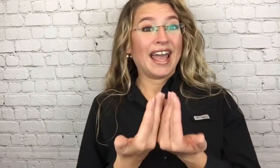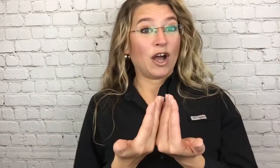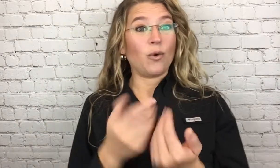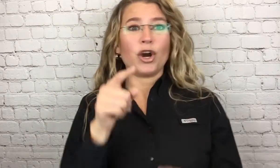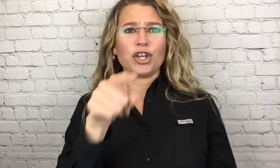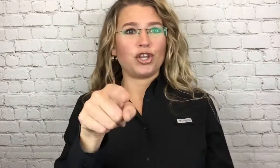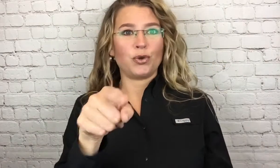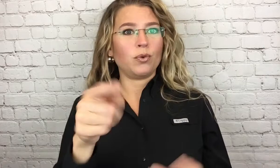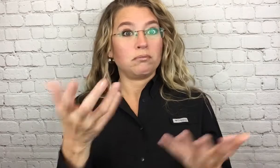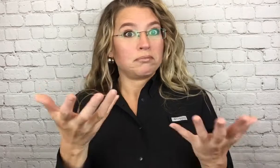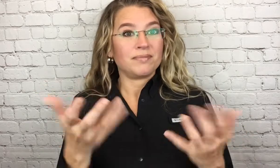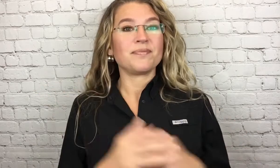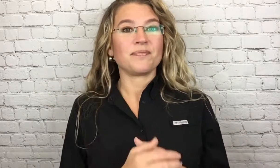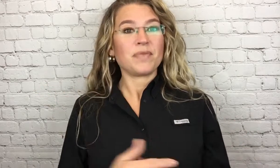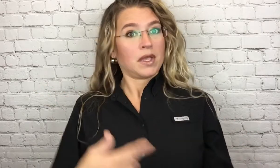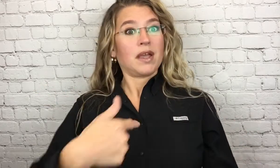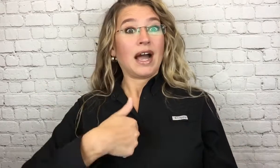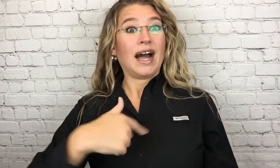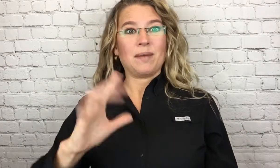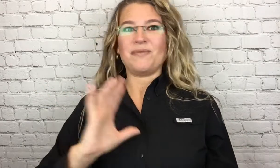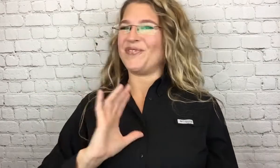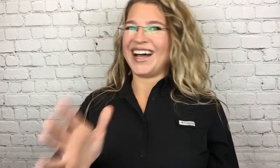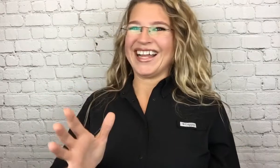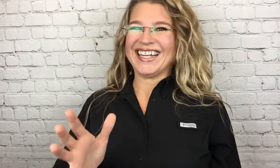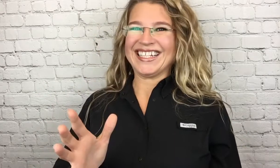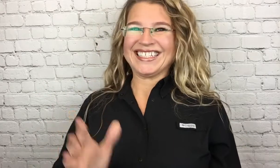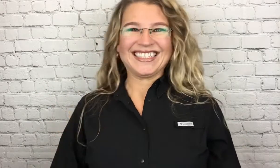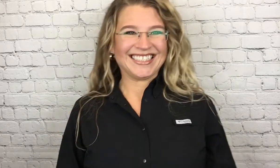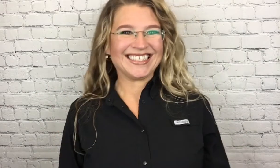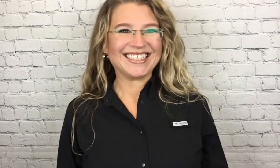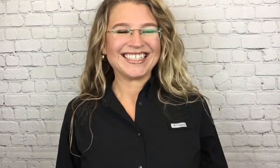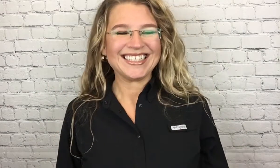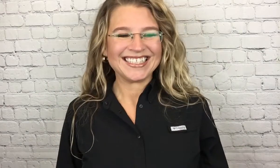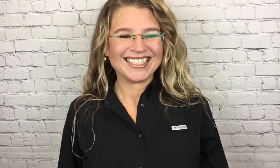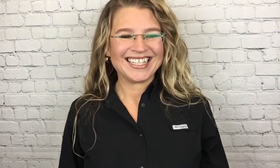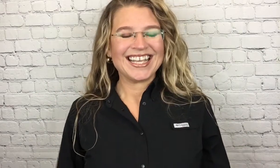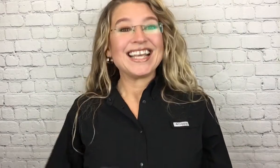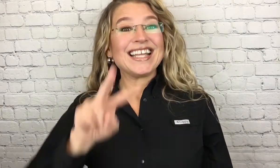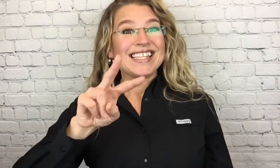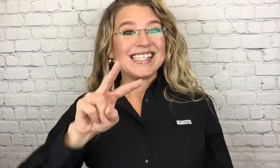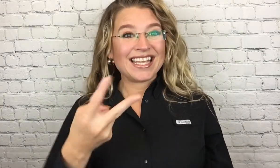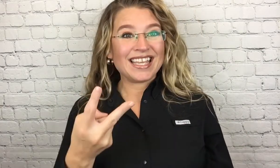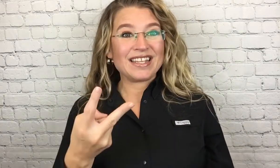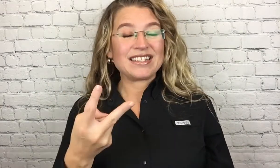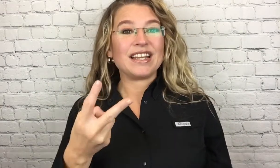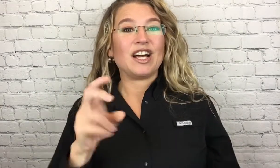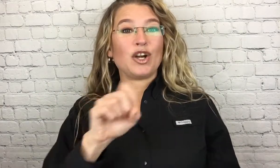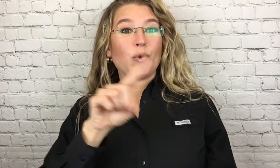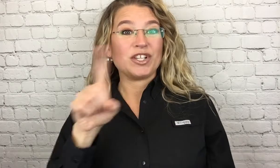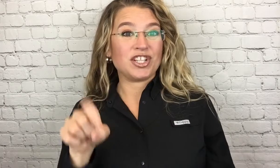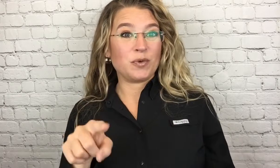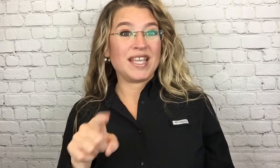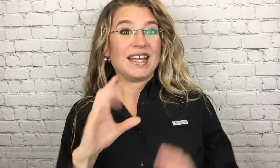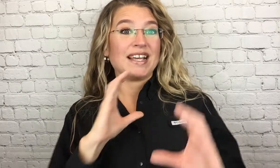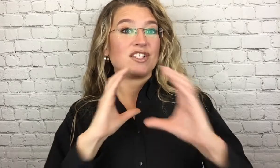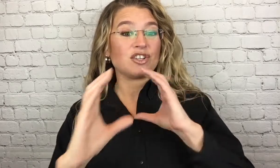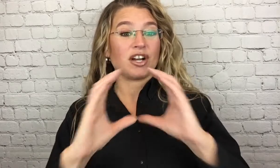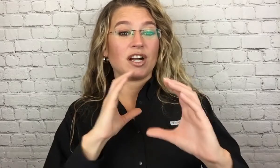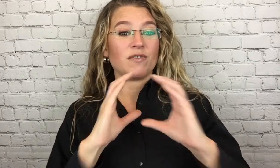How are you? I'm fine. The second question that we can ask to start a